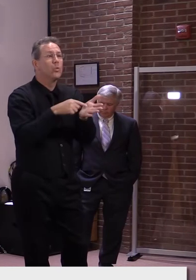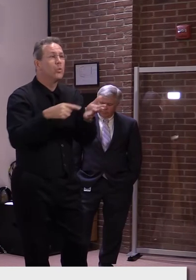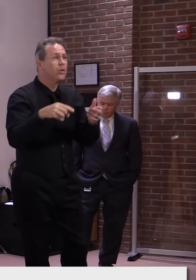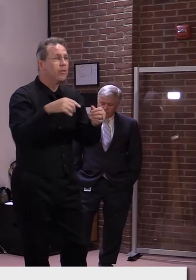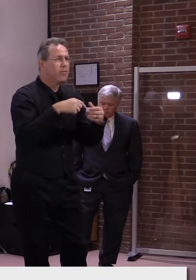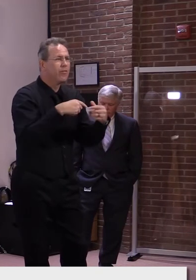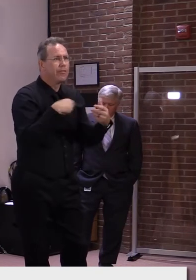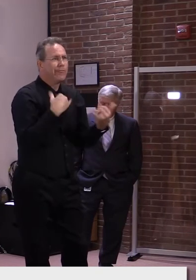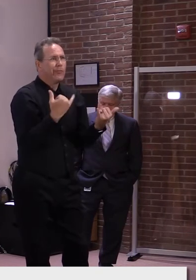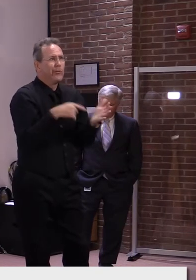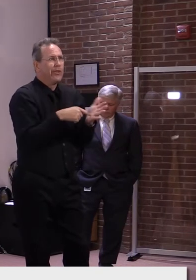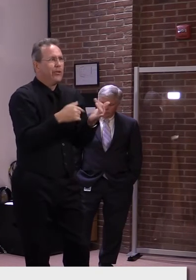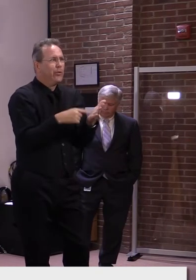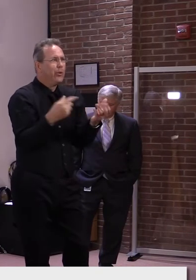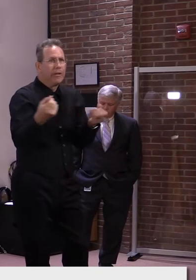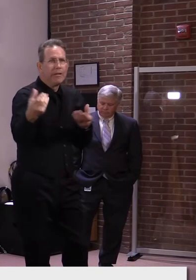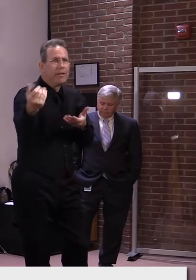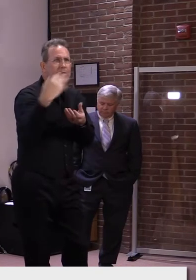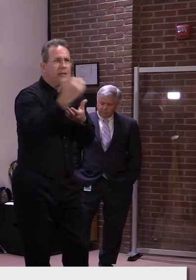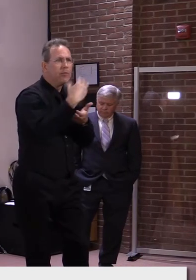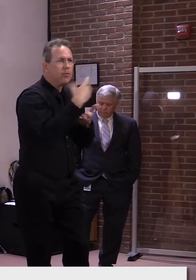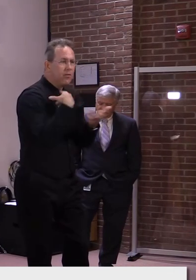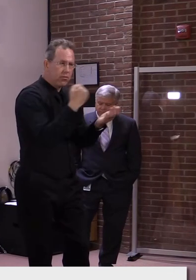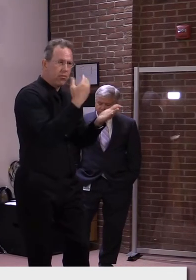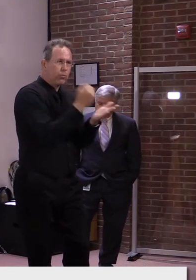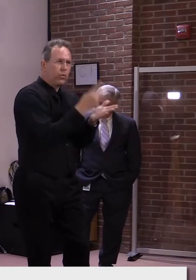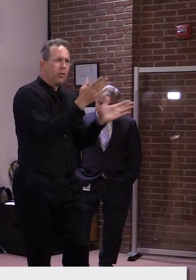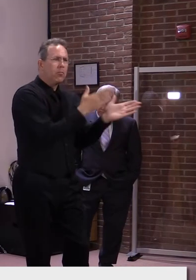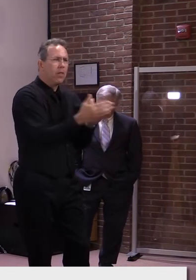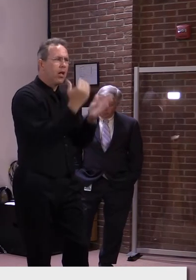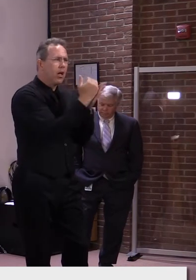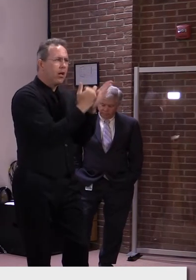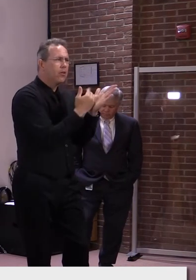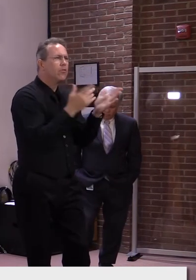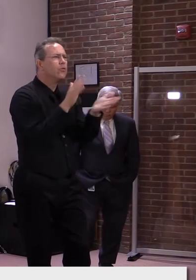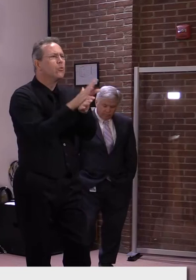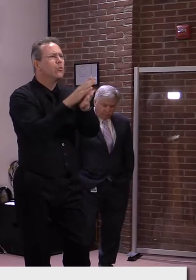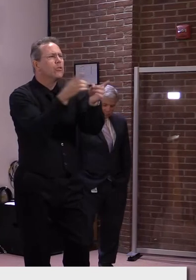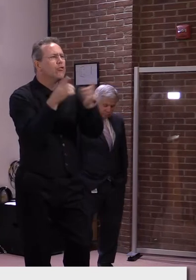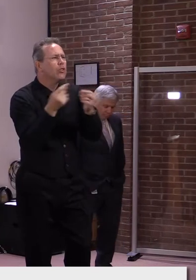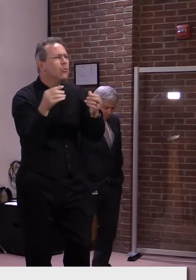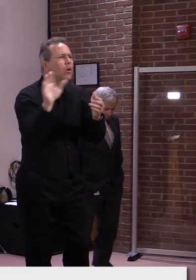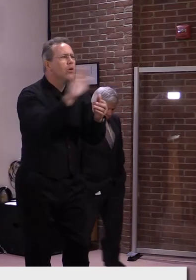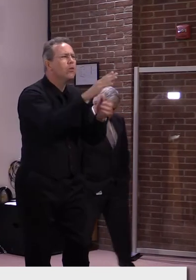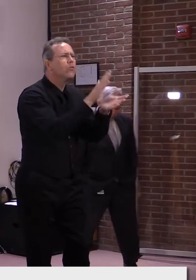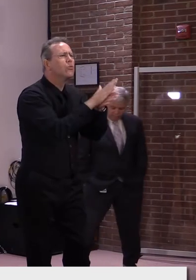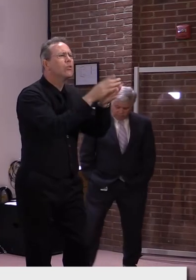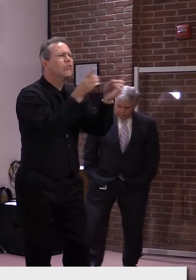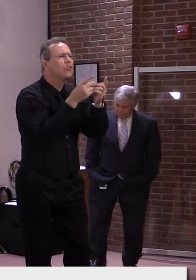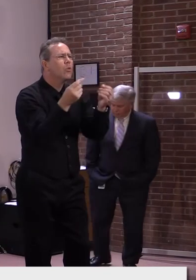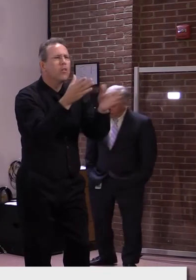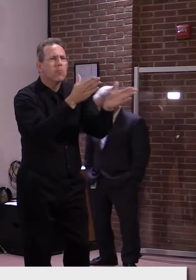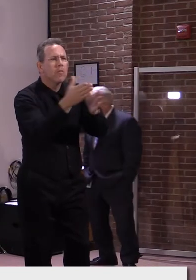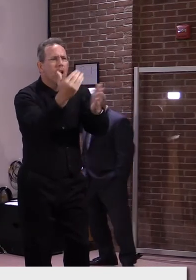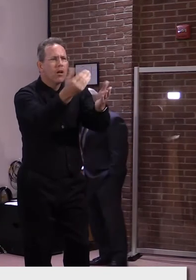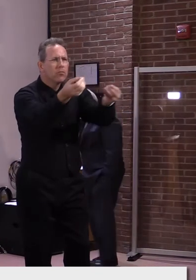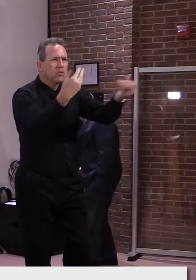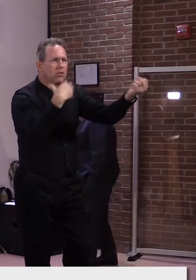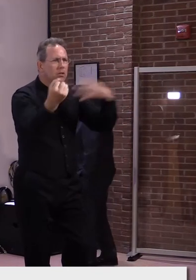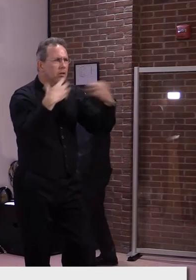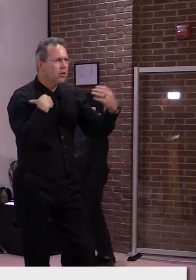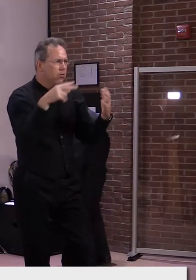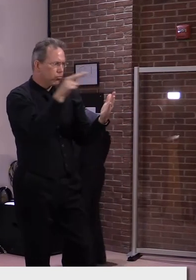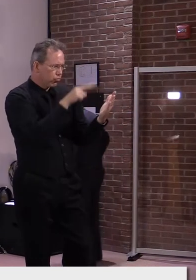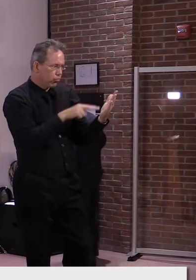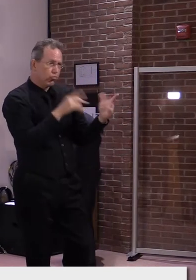team. And it's more of an iterative process with districts to ensure that they're firstly, and including strategies under the